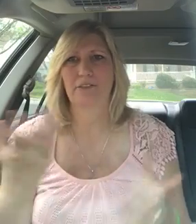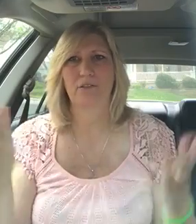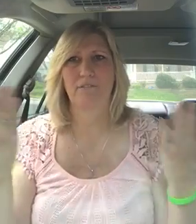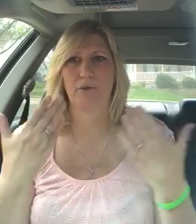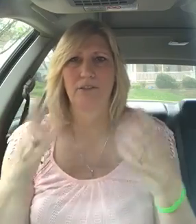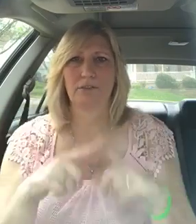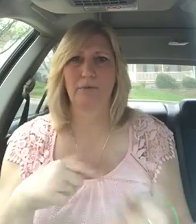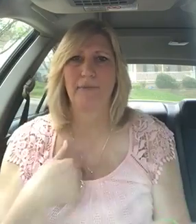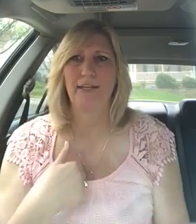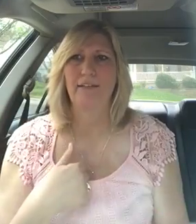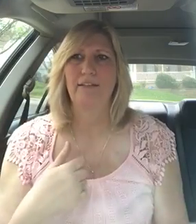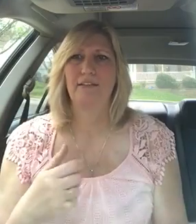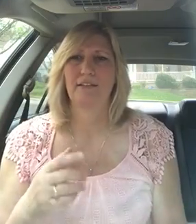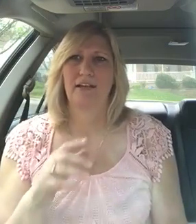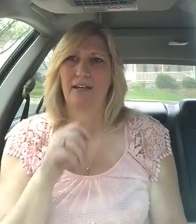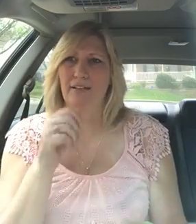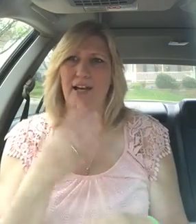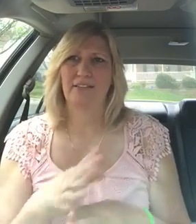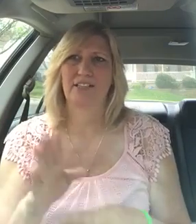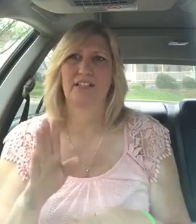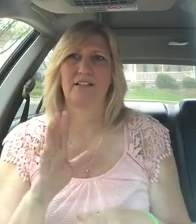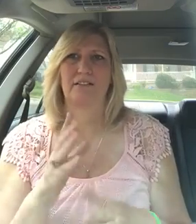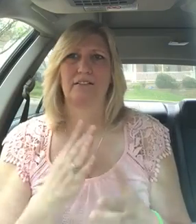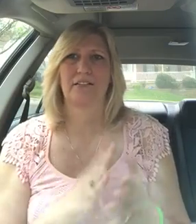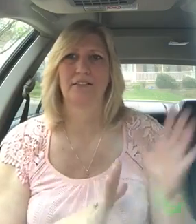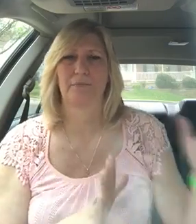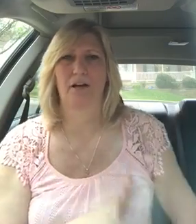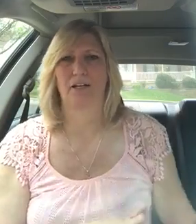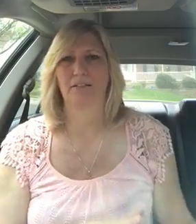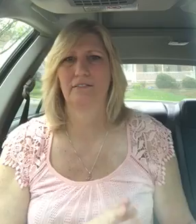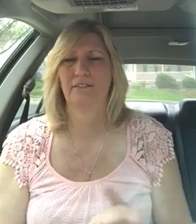going to focus on me and not share his part.